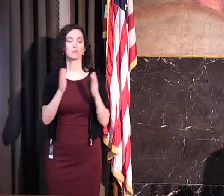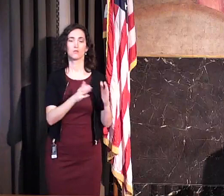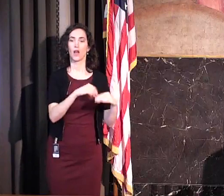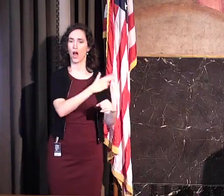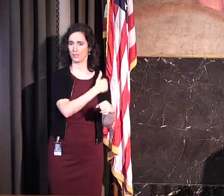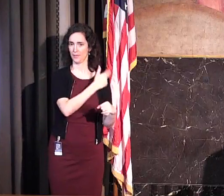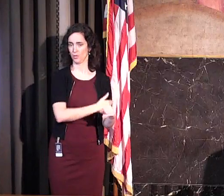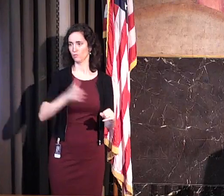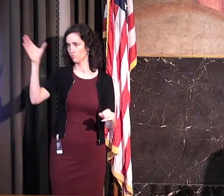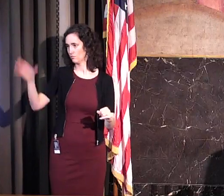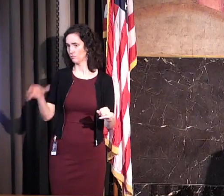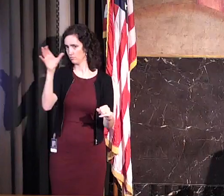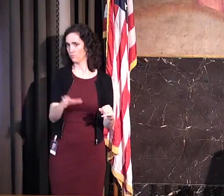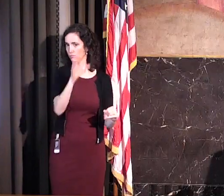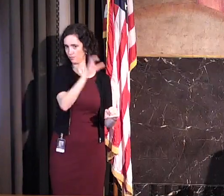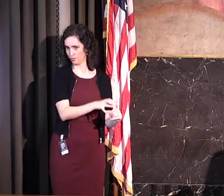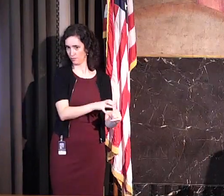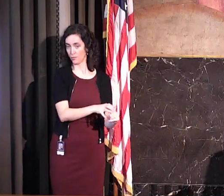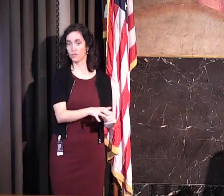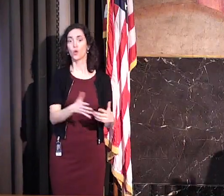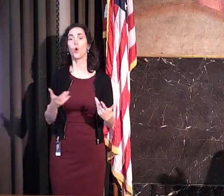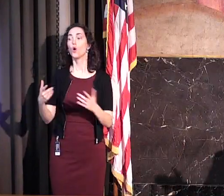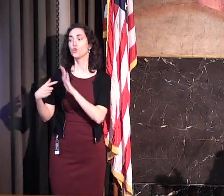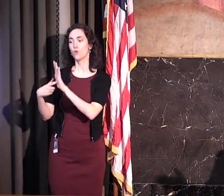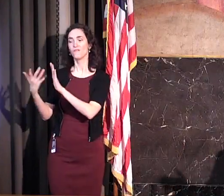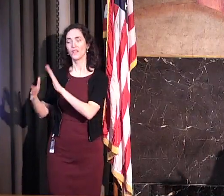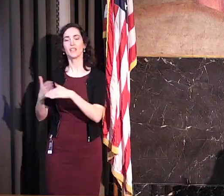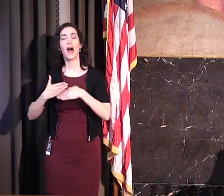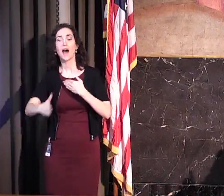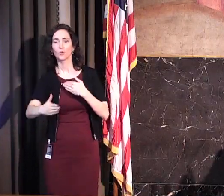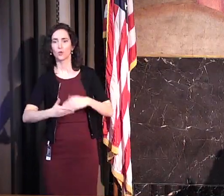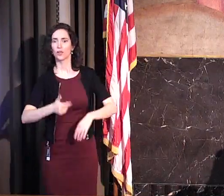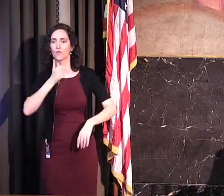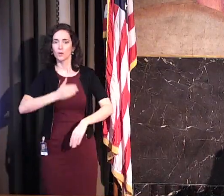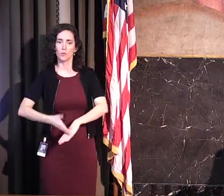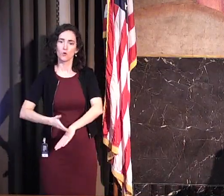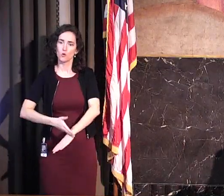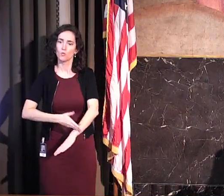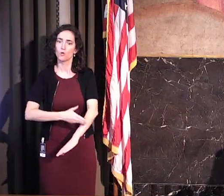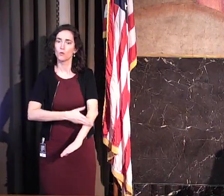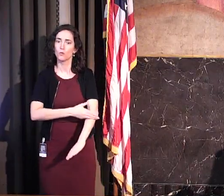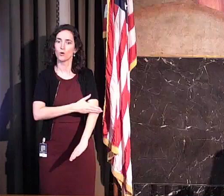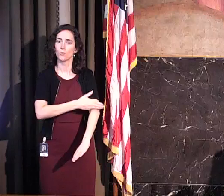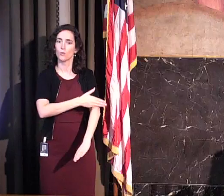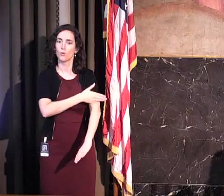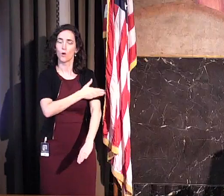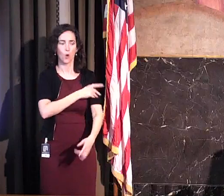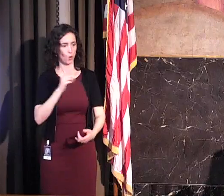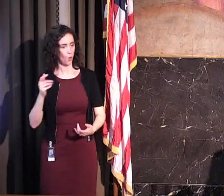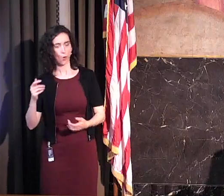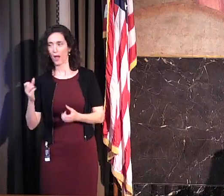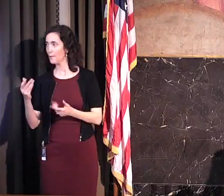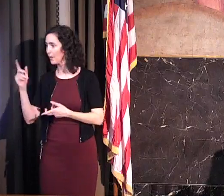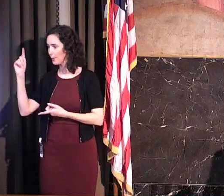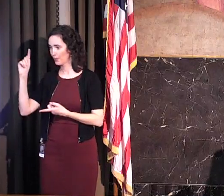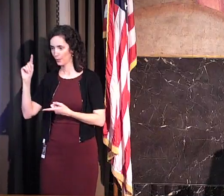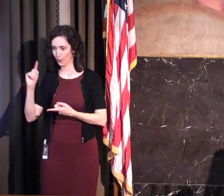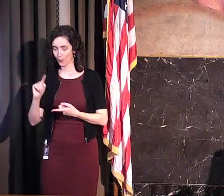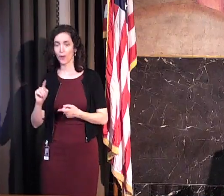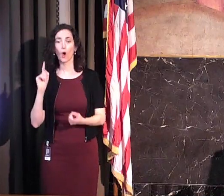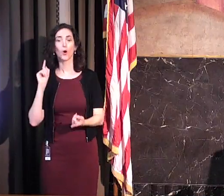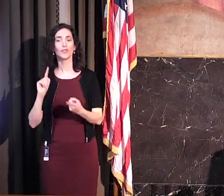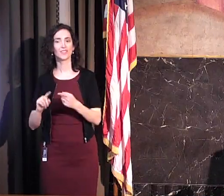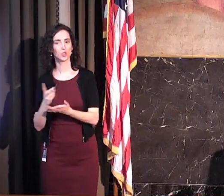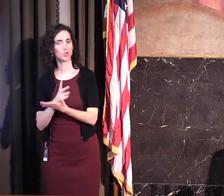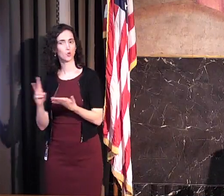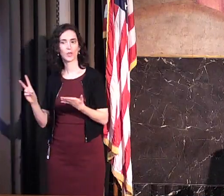after we showed this, it all improved from this graph. It all got down, and really since that time, up until a couple weeks ago, 2 or